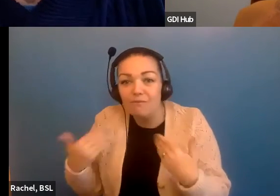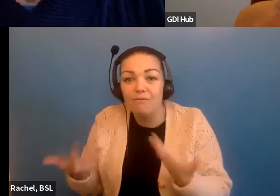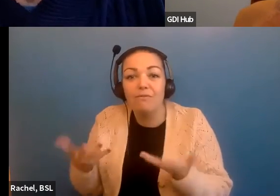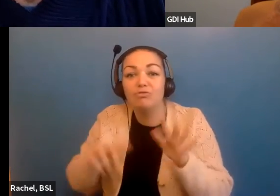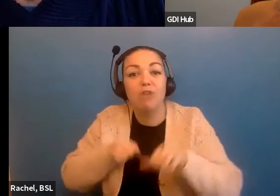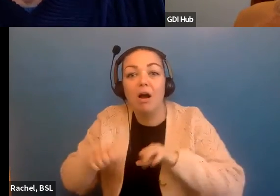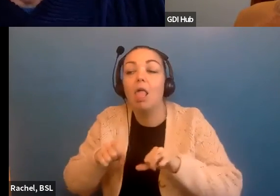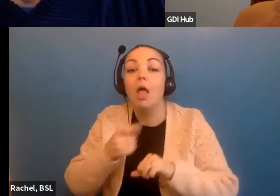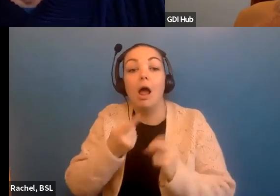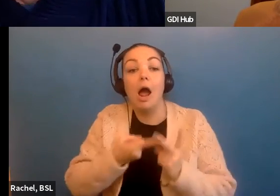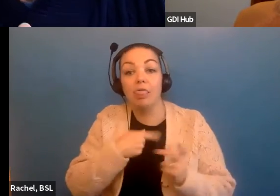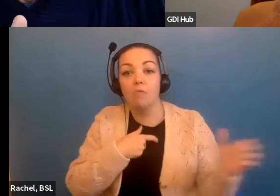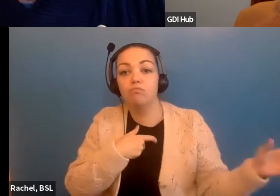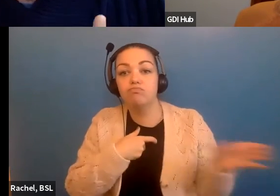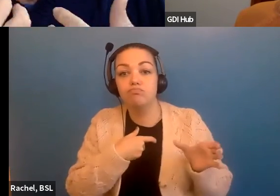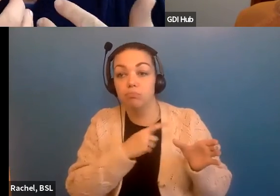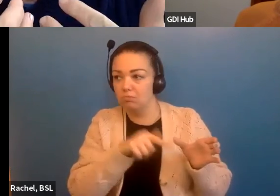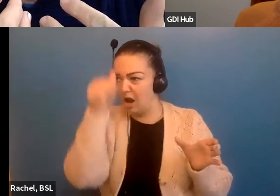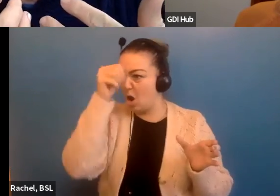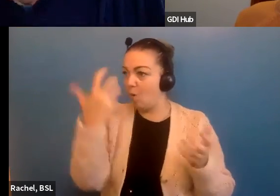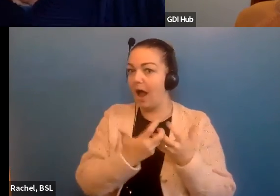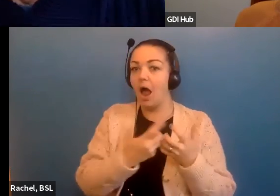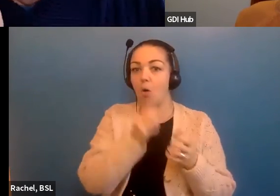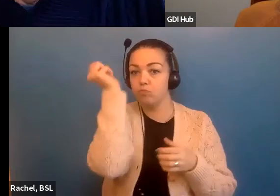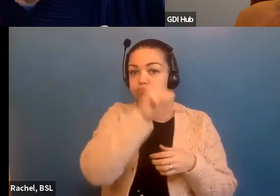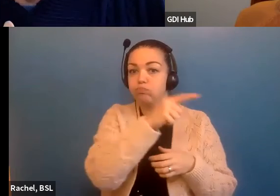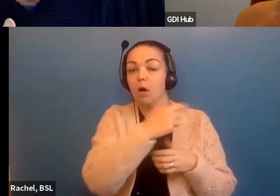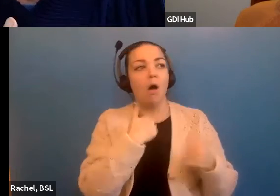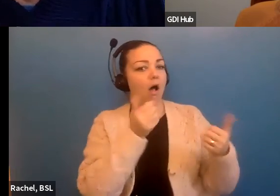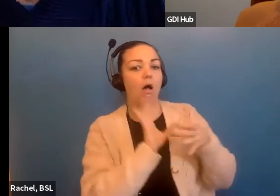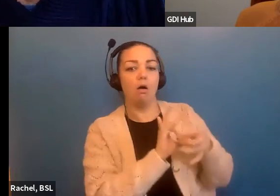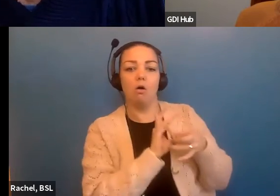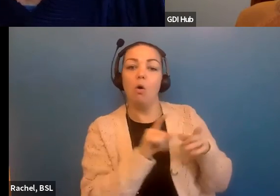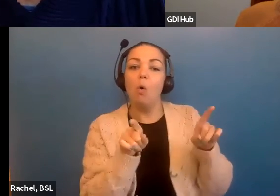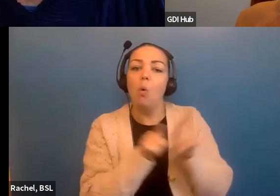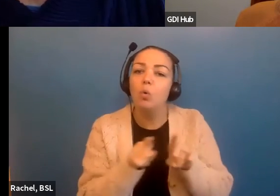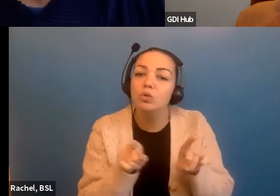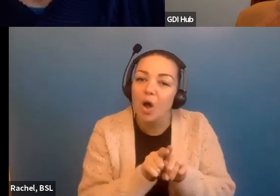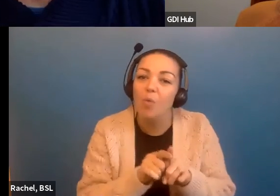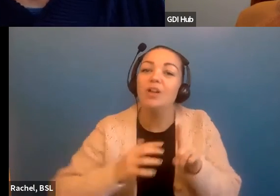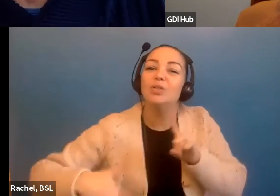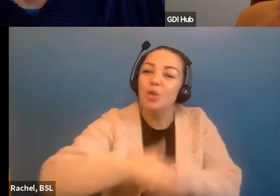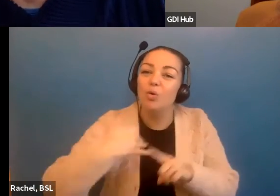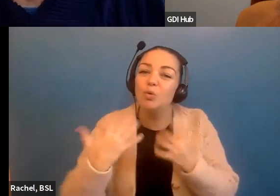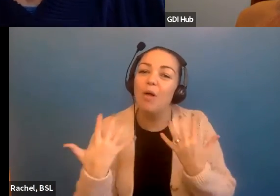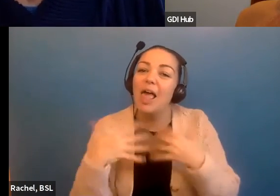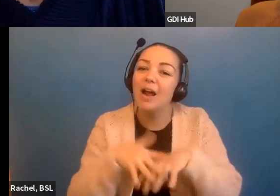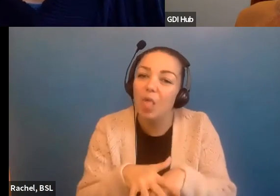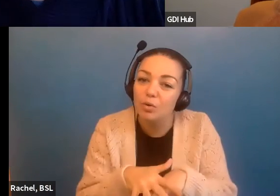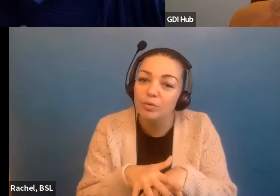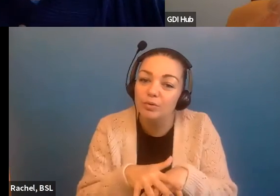it. And that also helps to improve the social inclusivity as well, which I think is as vital a